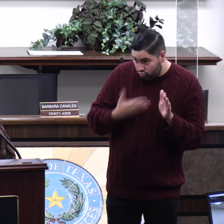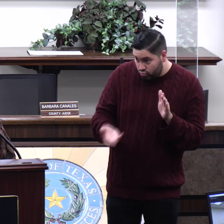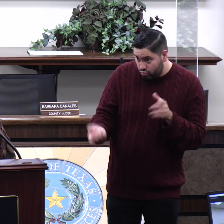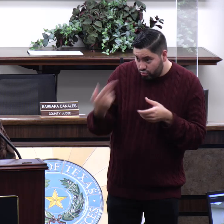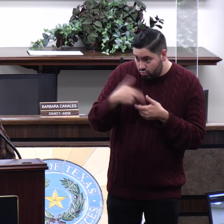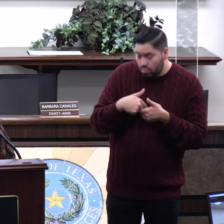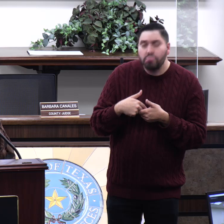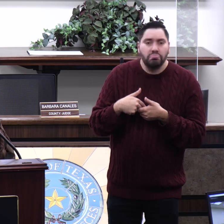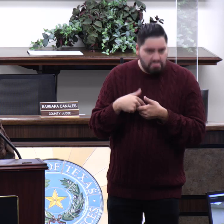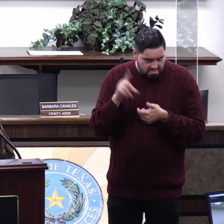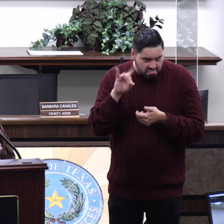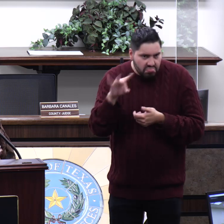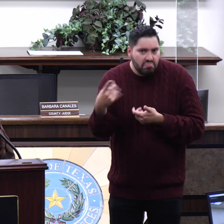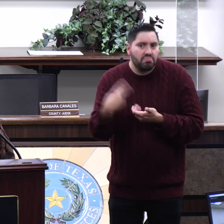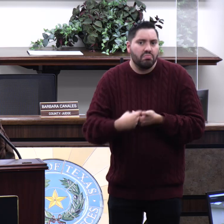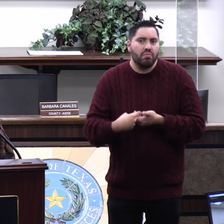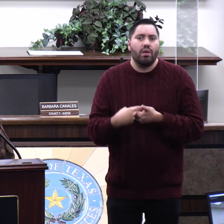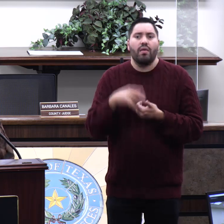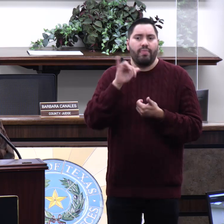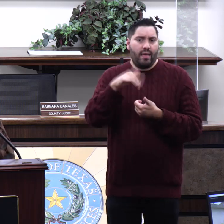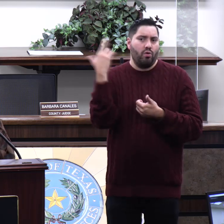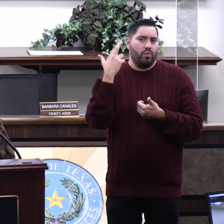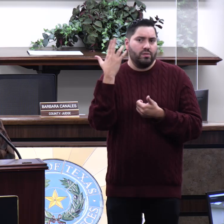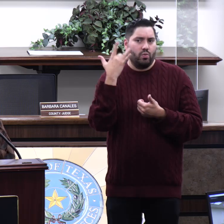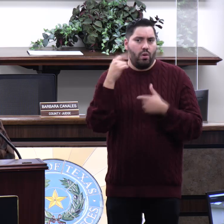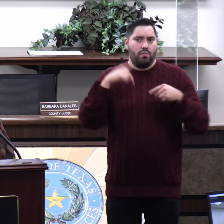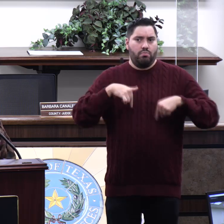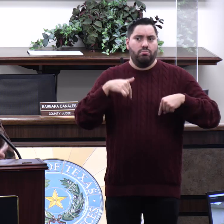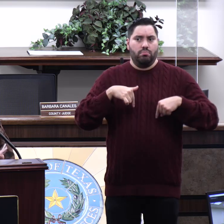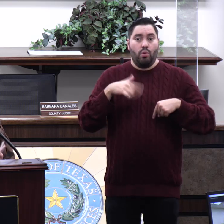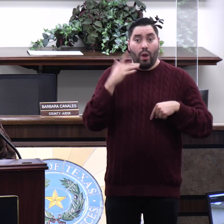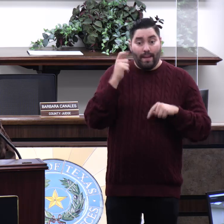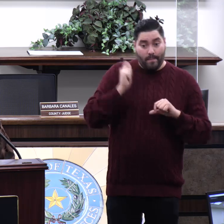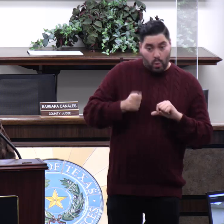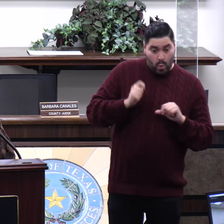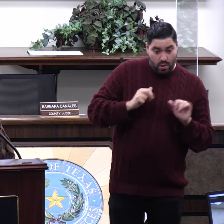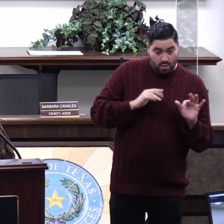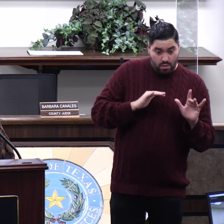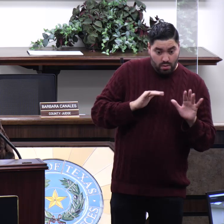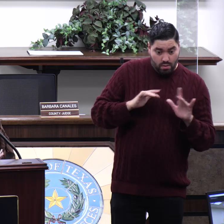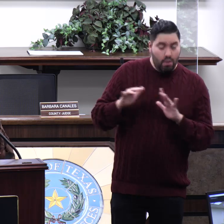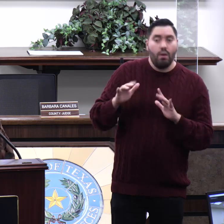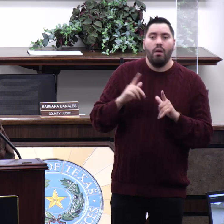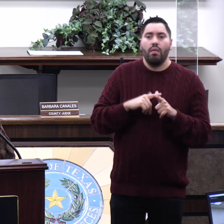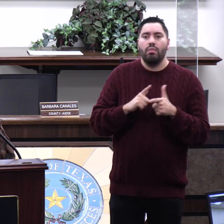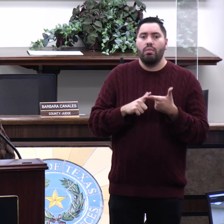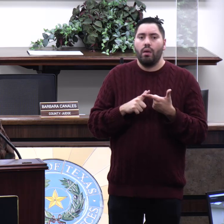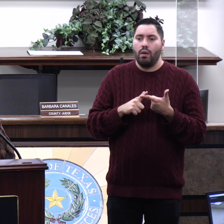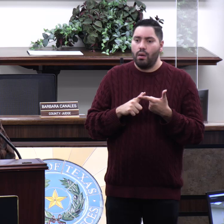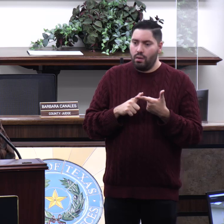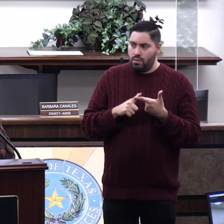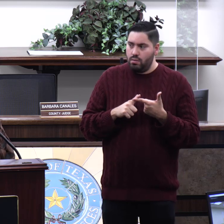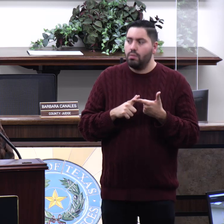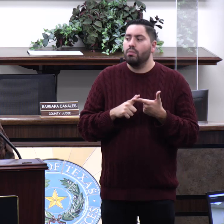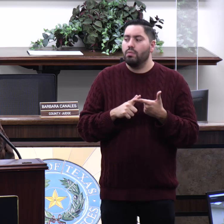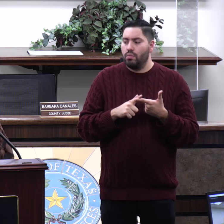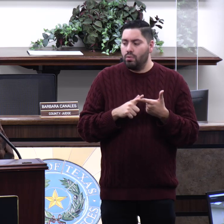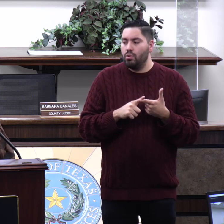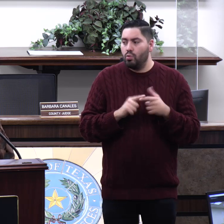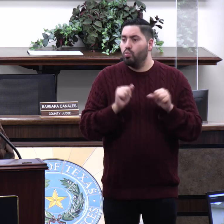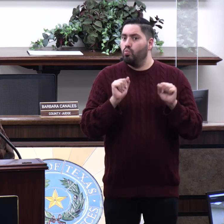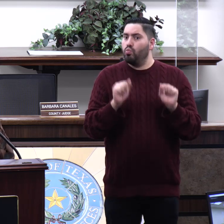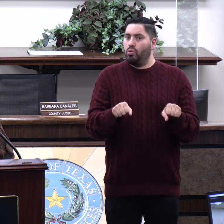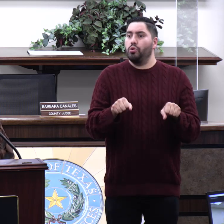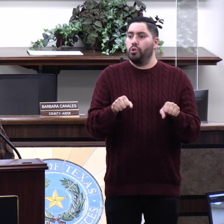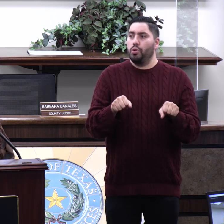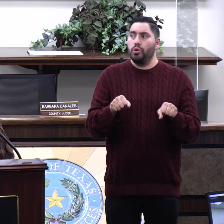join us here today. So that's really the reason, is that I was in court, and we were able to extend, a really,